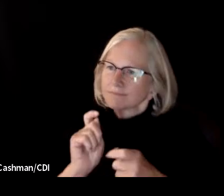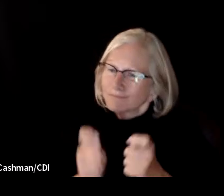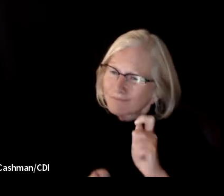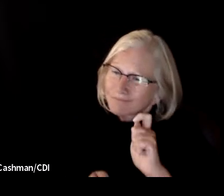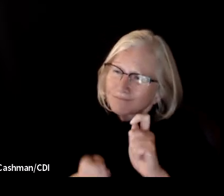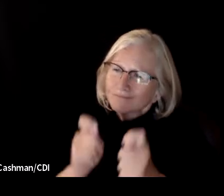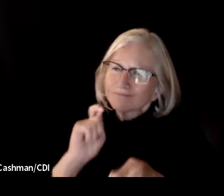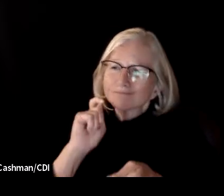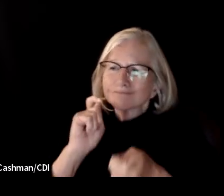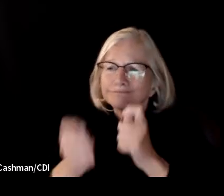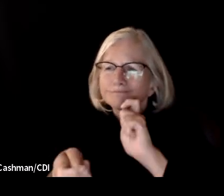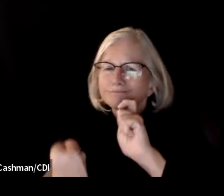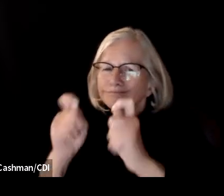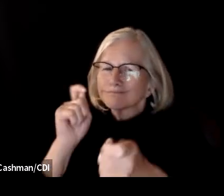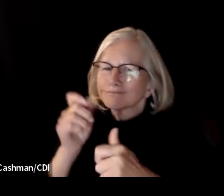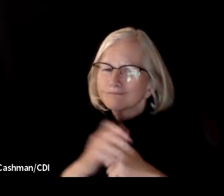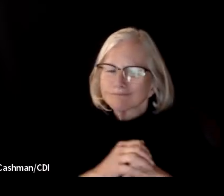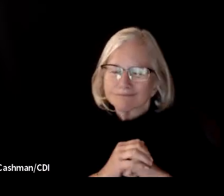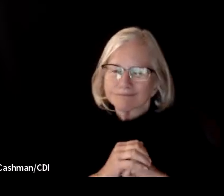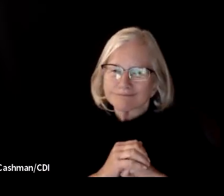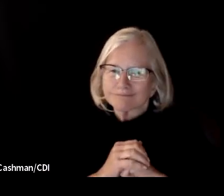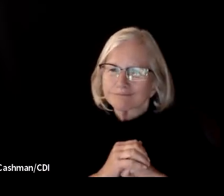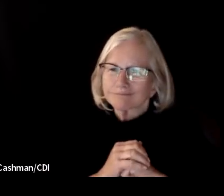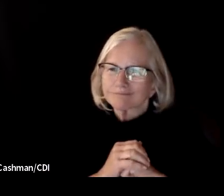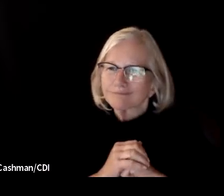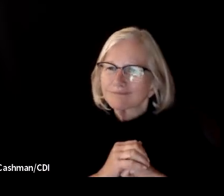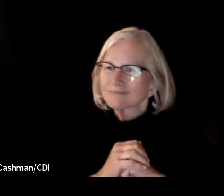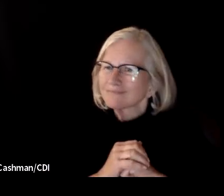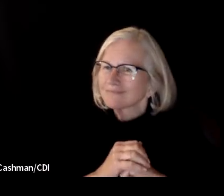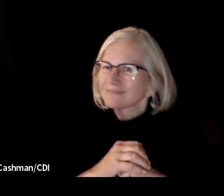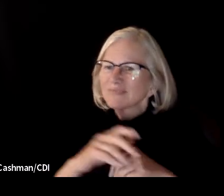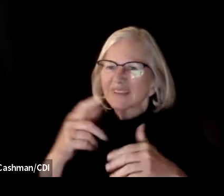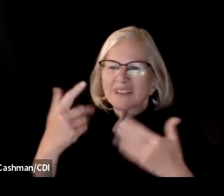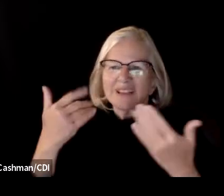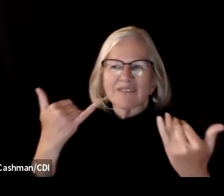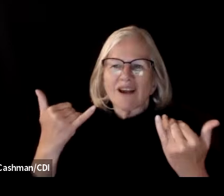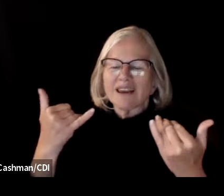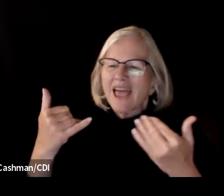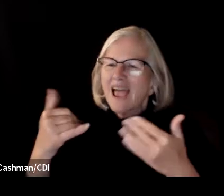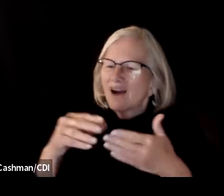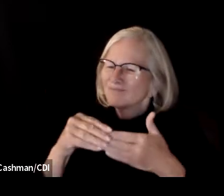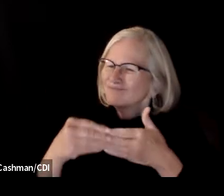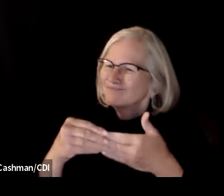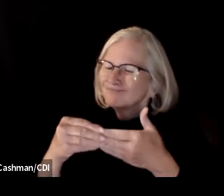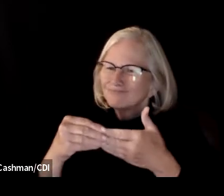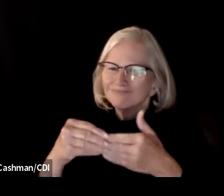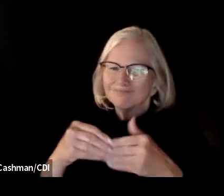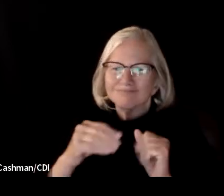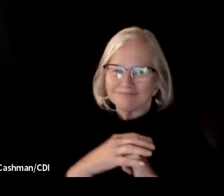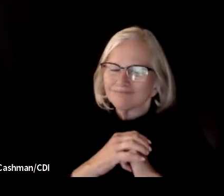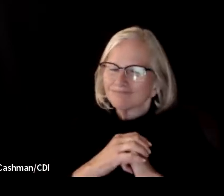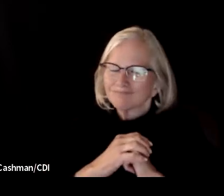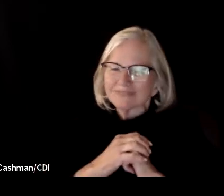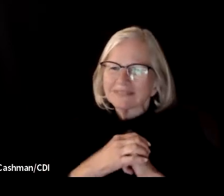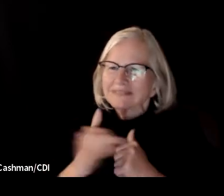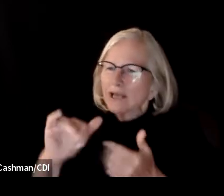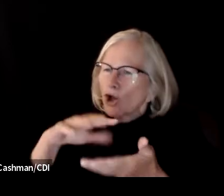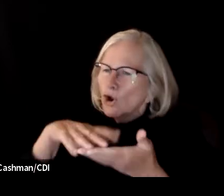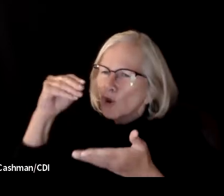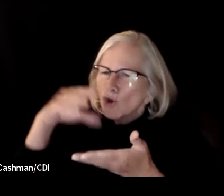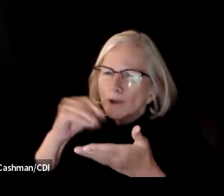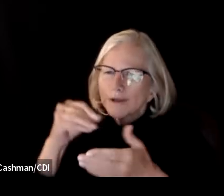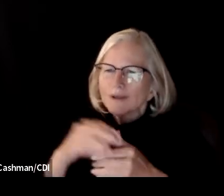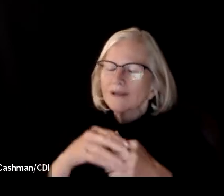rapidly. It's a fluid situation, and the more we learn, the more focused we can be in these